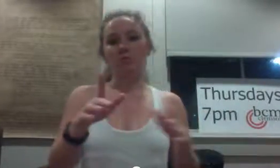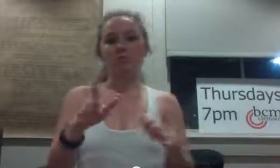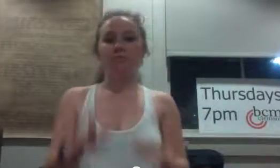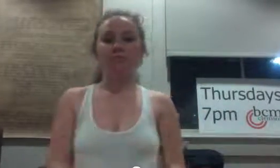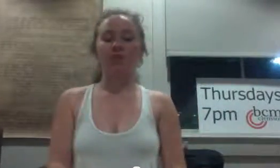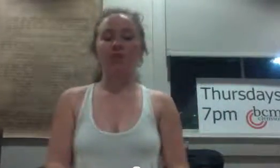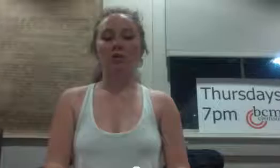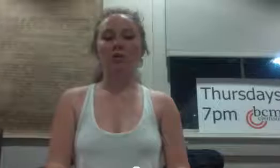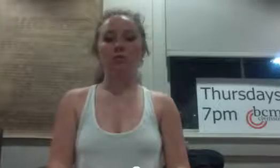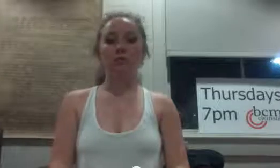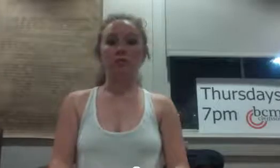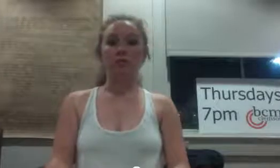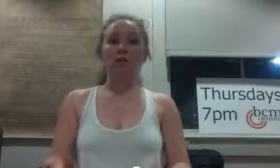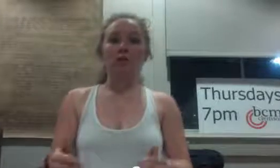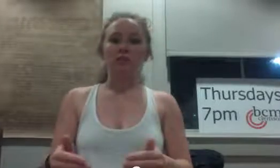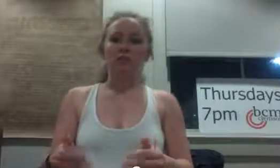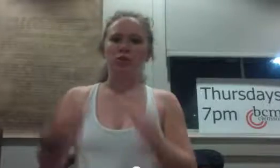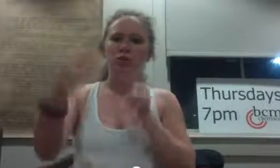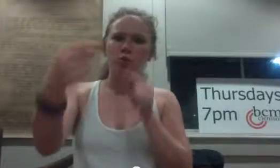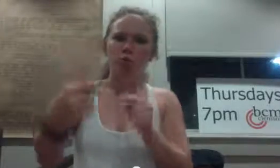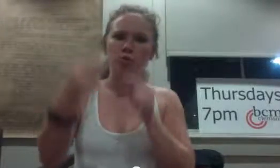that required variation,